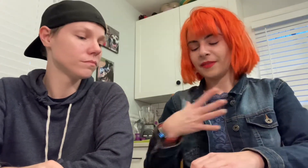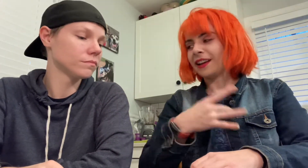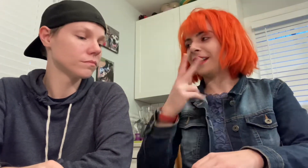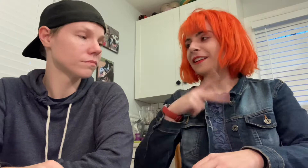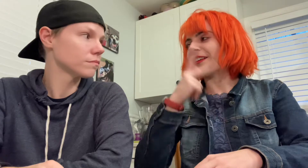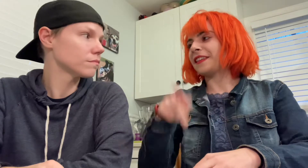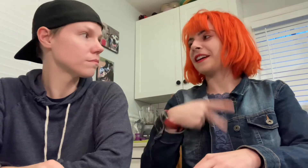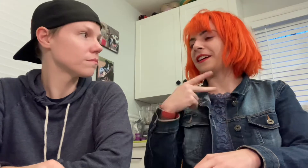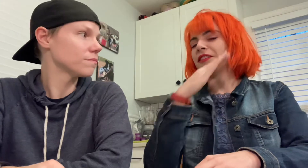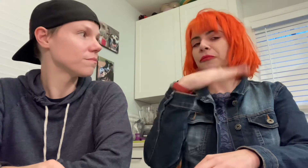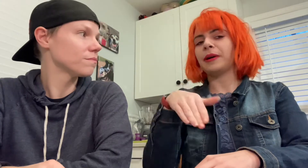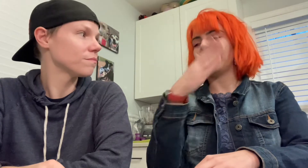I like that kind of pie.